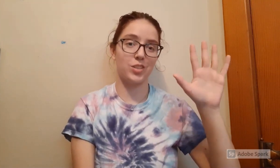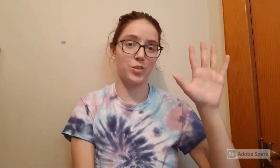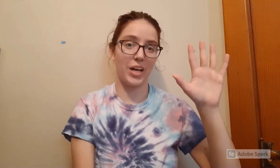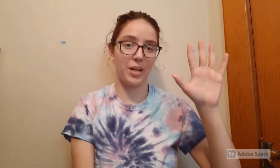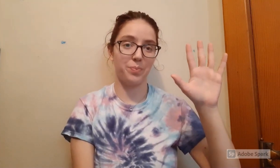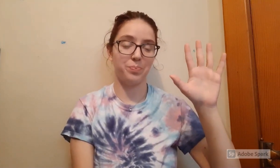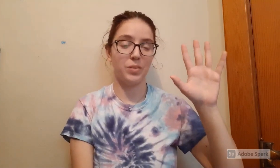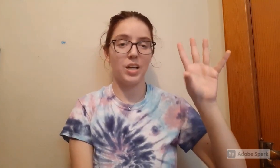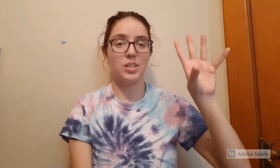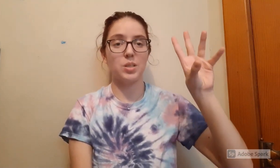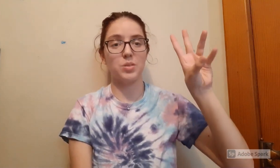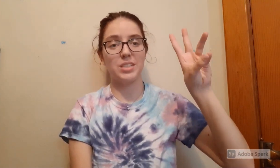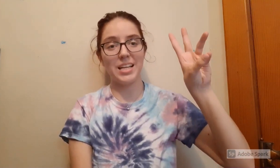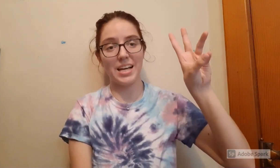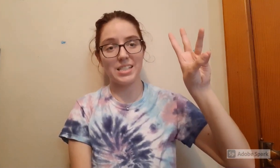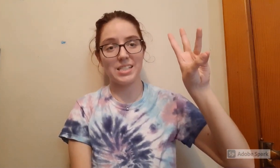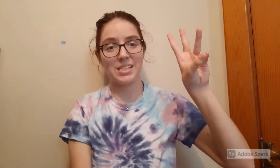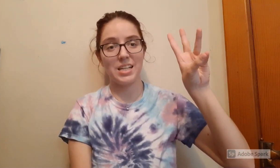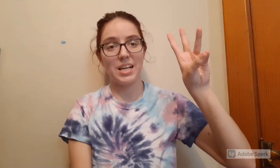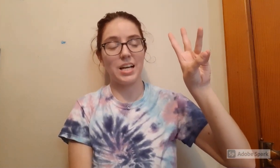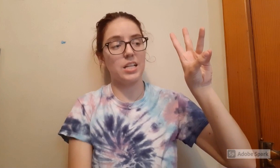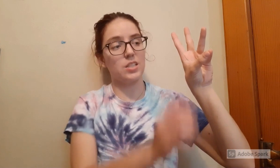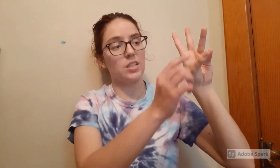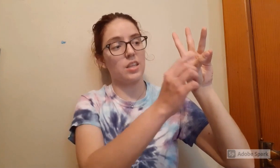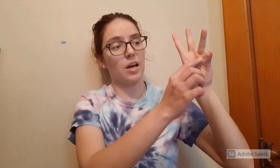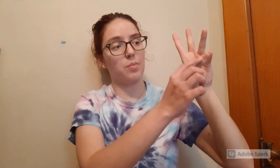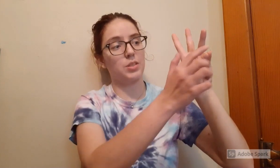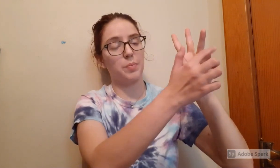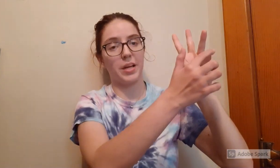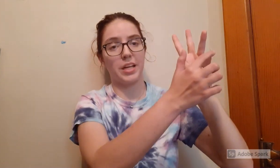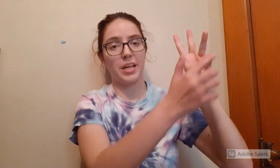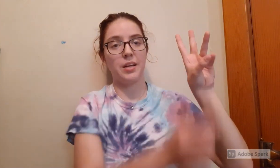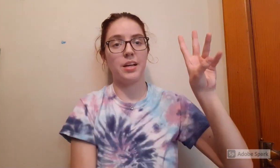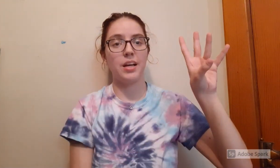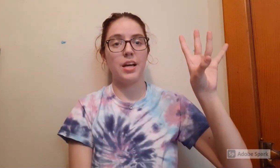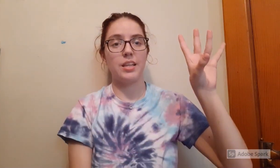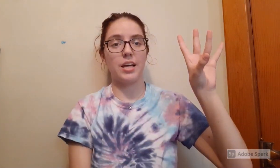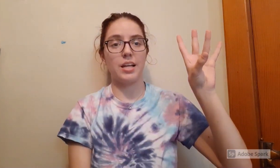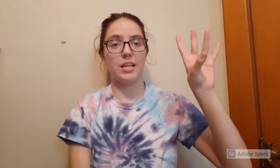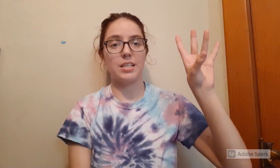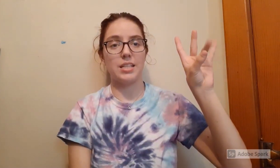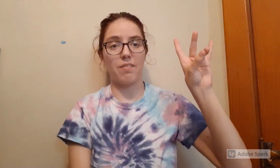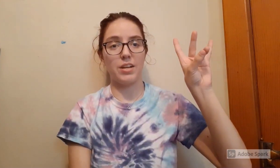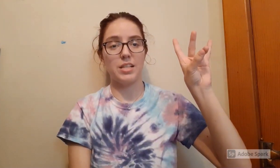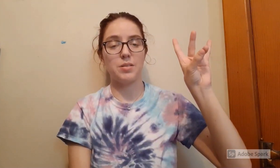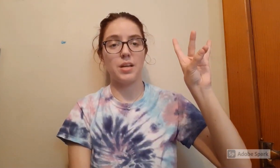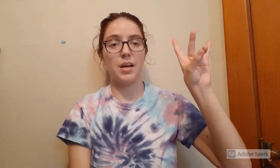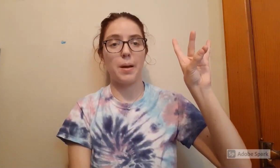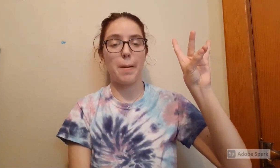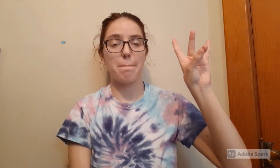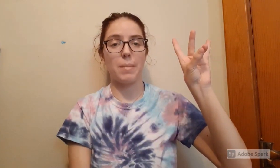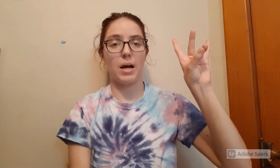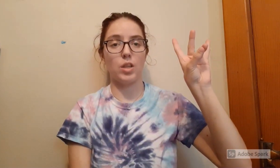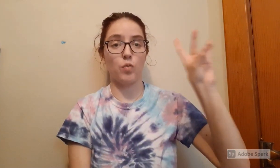10. So 6 is the thumb to the pinky. Then 7 is the ring